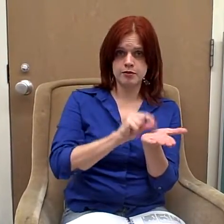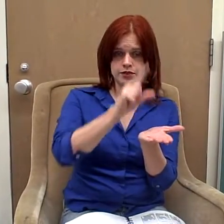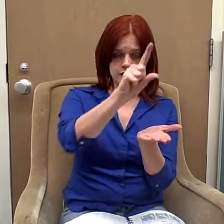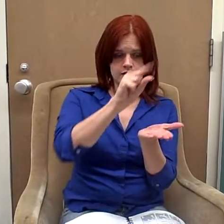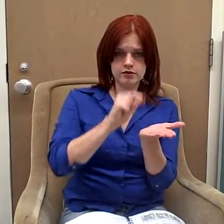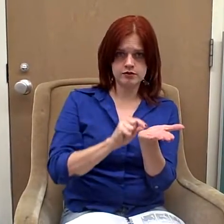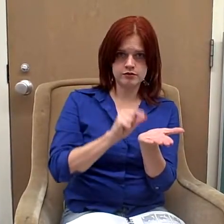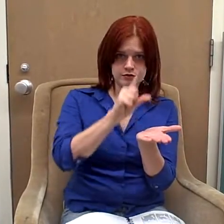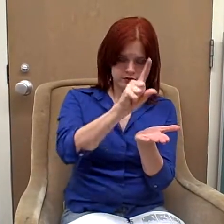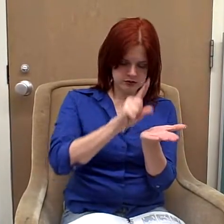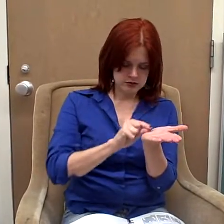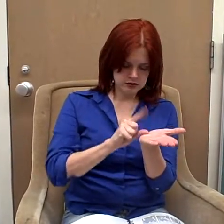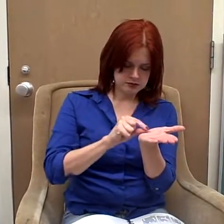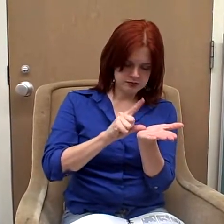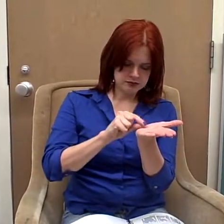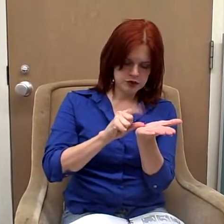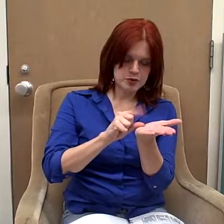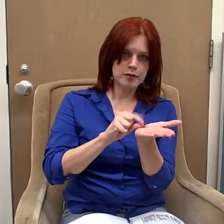typeset. Newspaper.